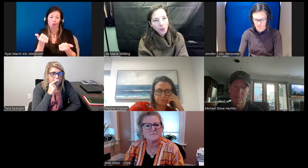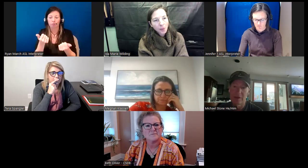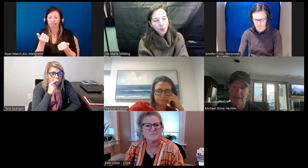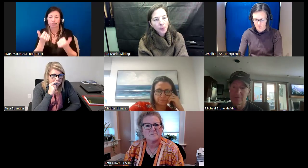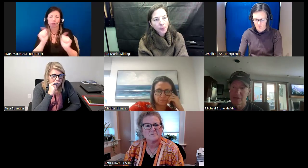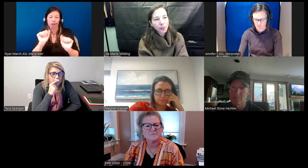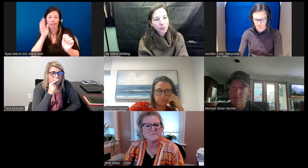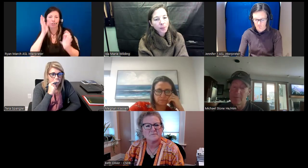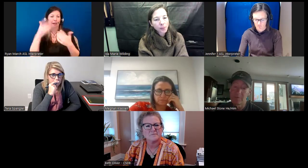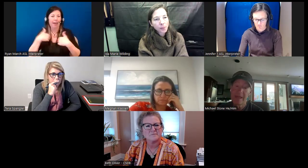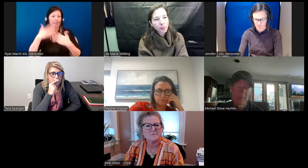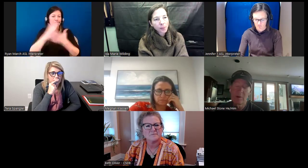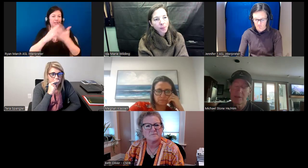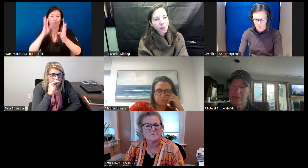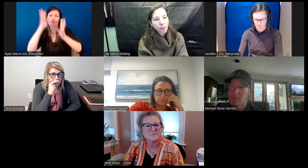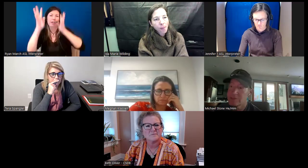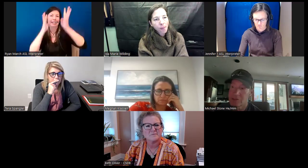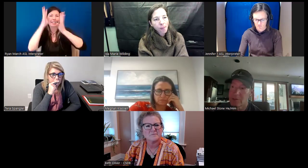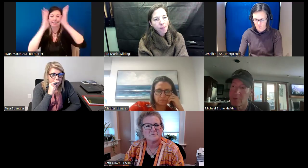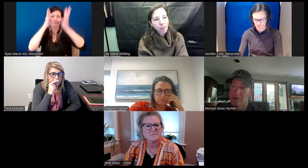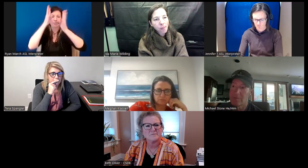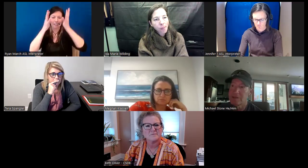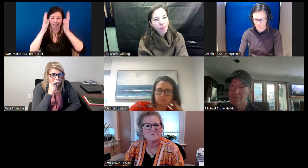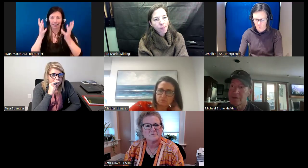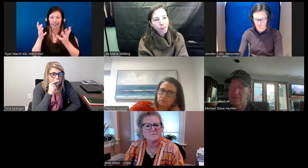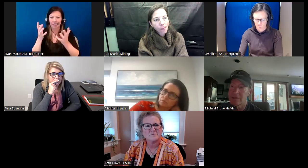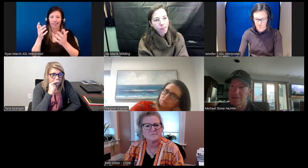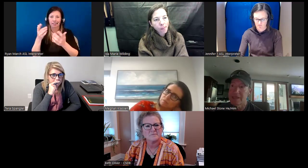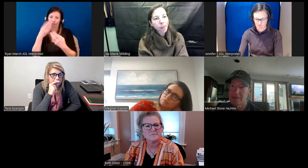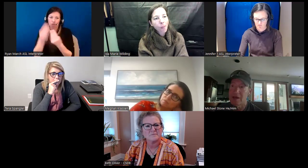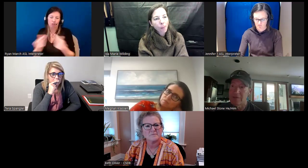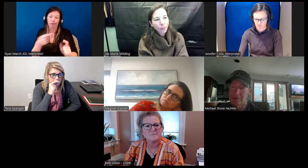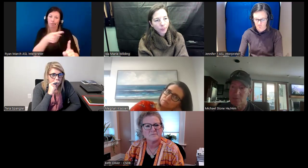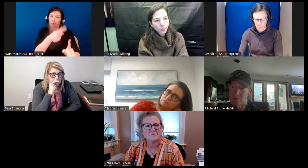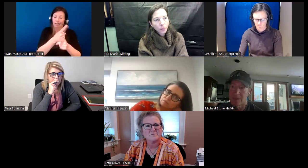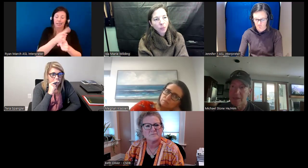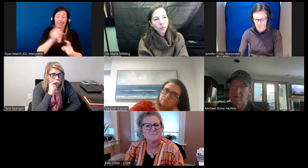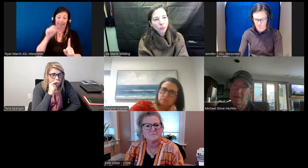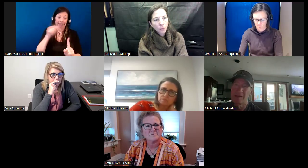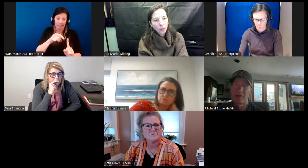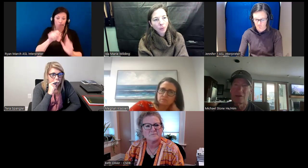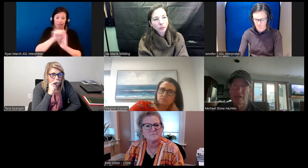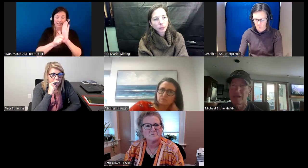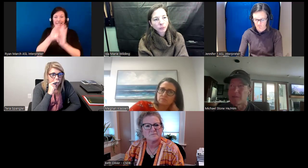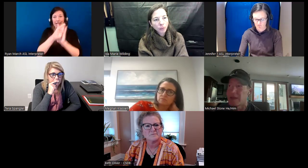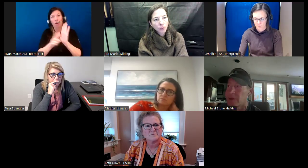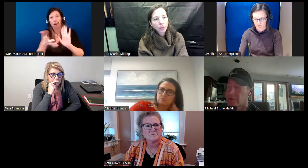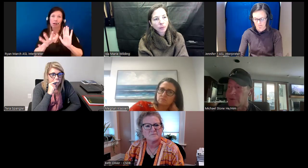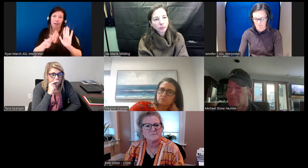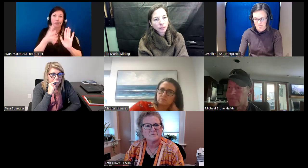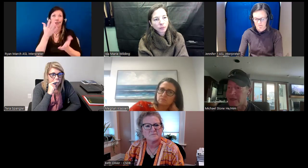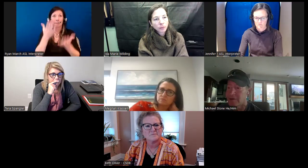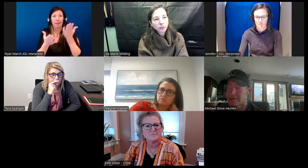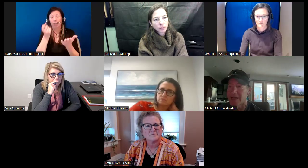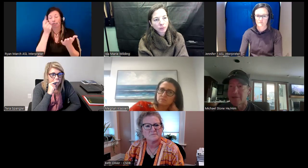creativity that we're going to have to come with. What you said was extremely important. If this is state law that this was made, and understanding, and maybe even if